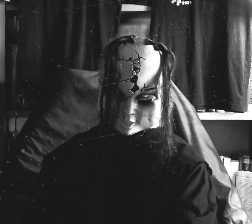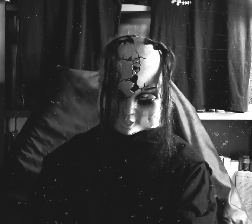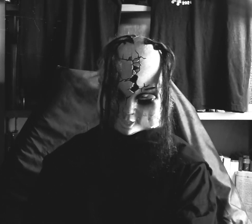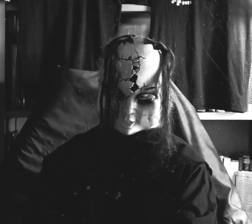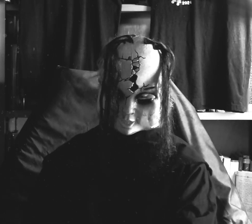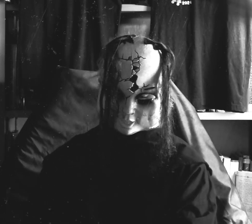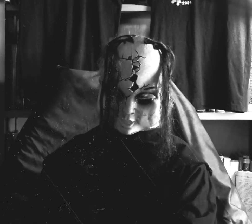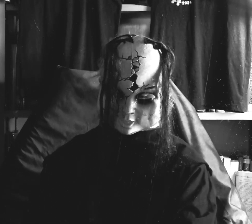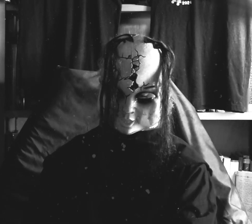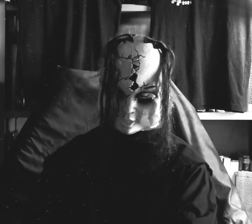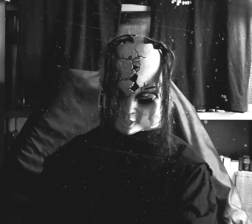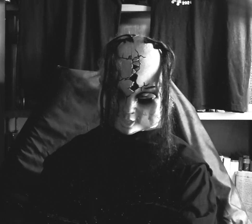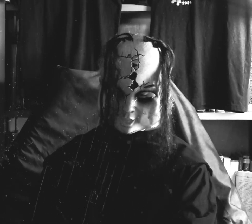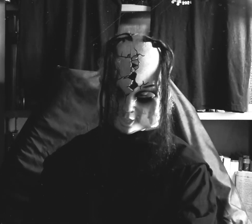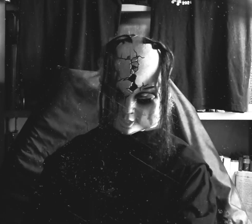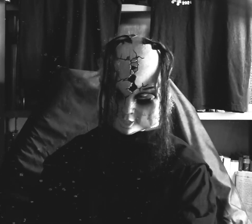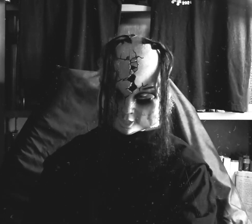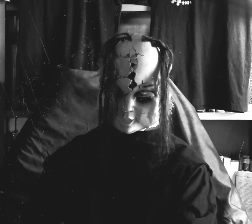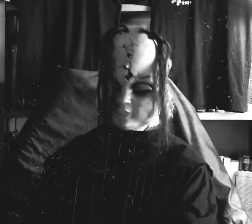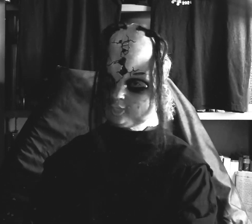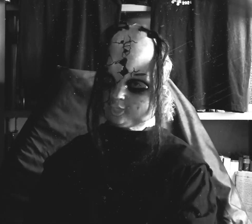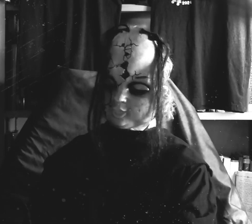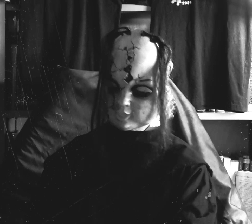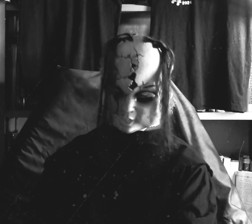lived a fine-looking girl named Maria.